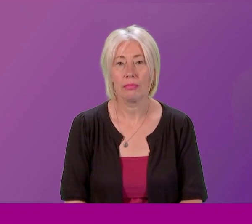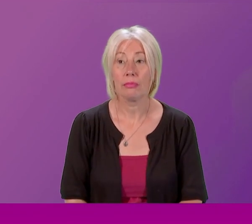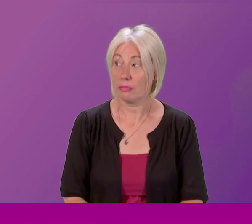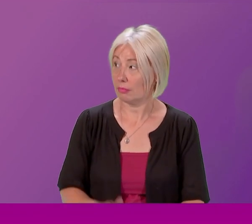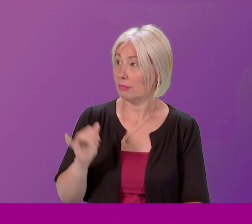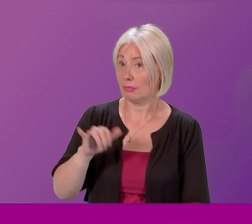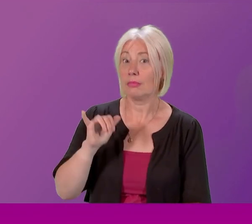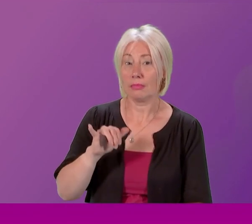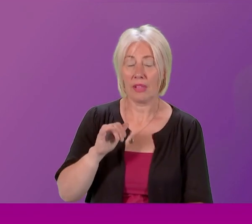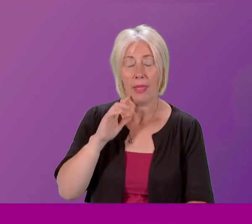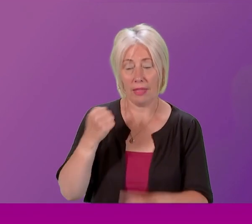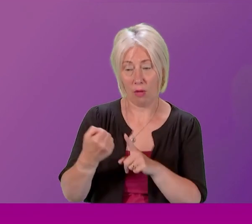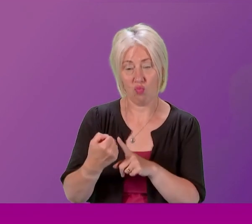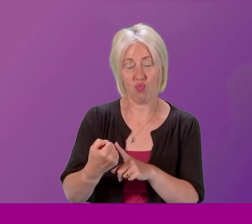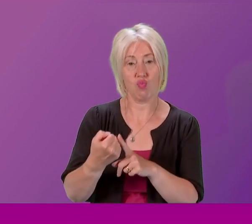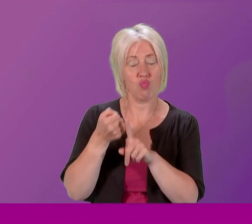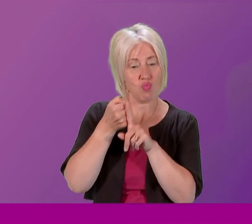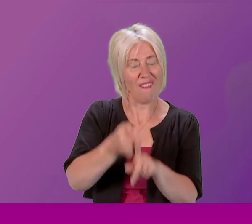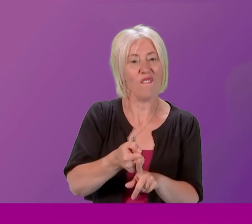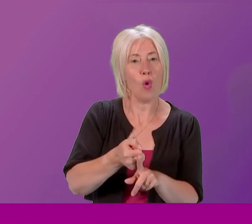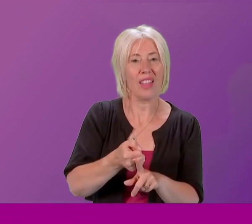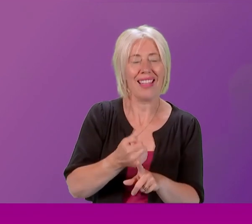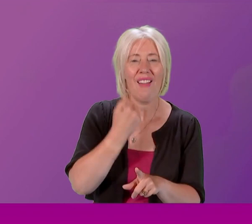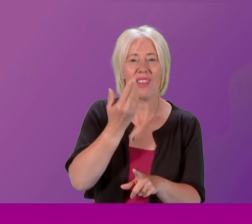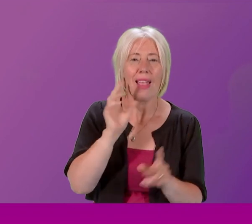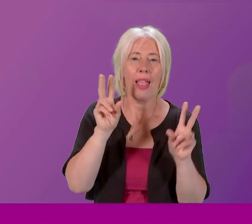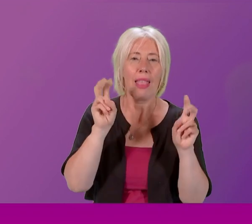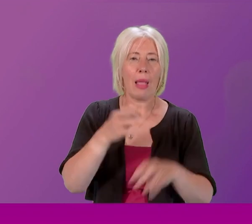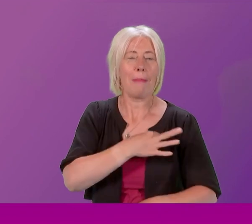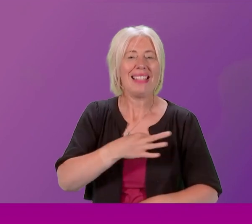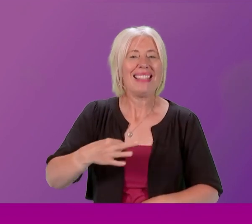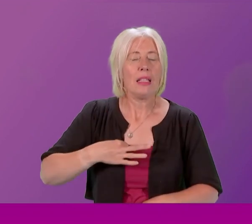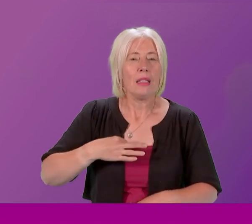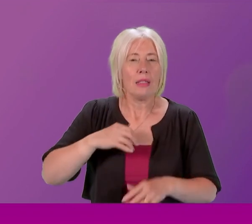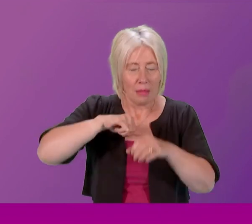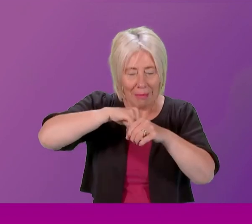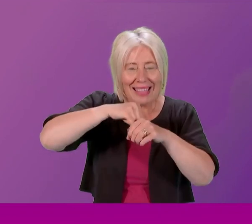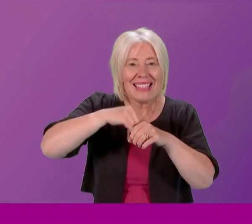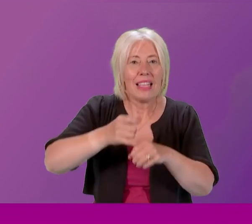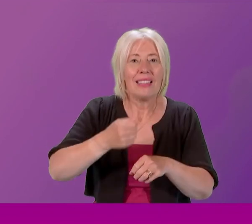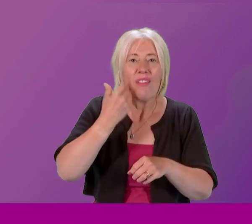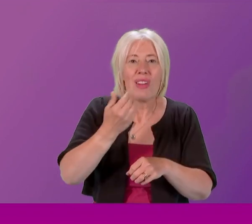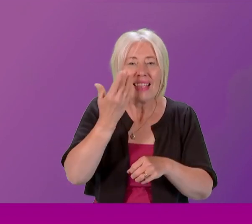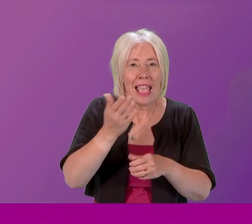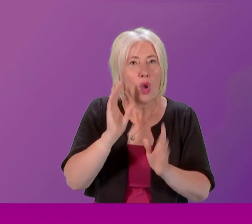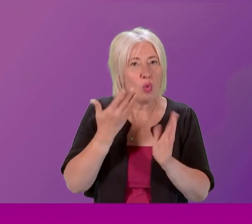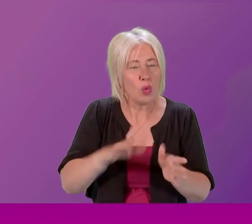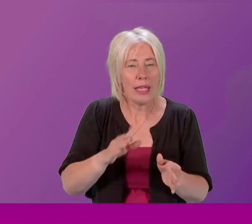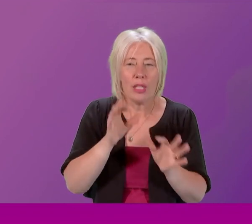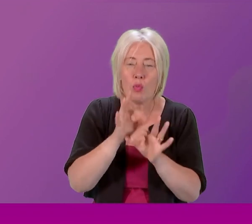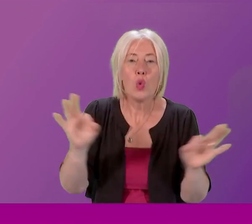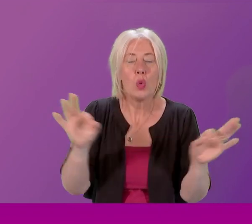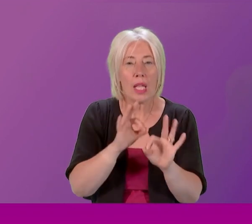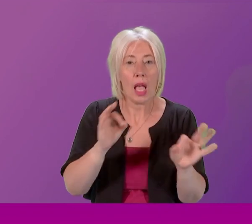Absolutely. I think that reinforces the point about the daily medicine as well, I think, doesn't it? Yes, it is. And I think that is exactly, as you say,